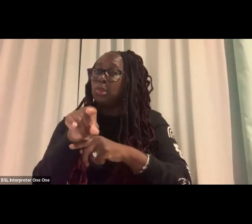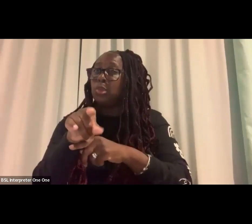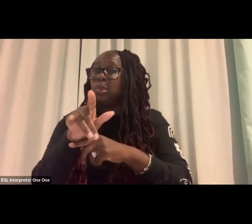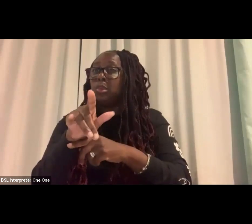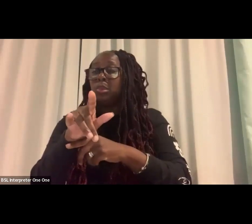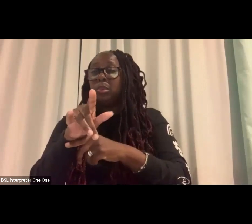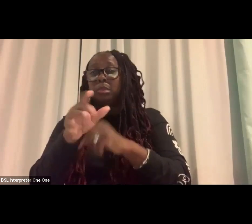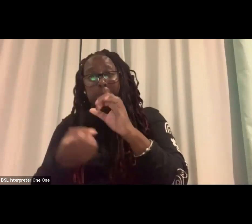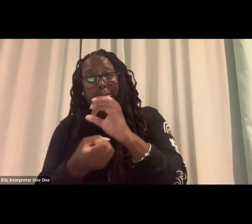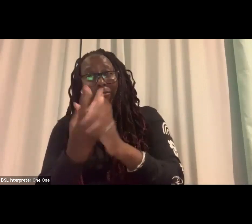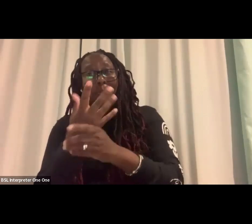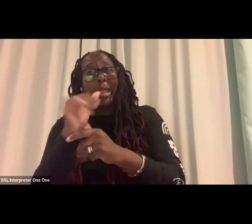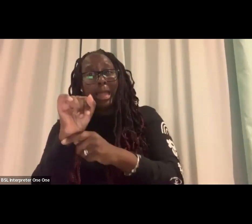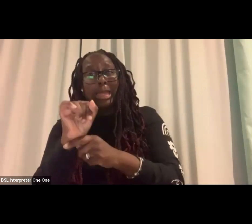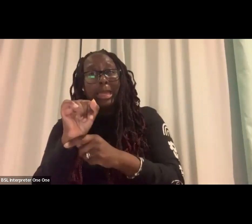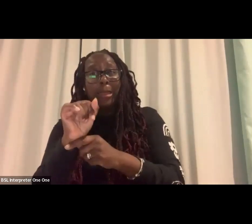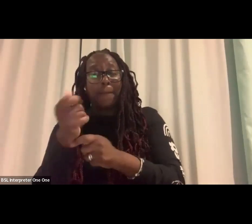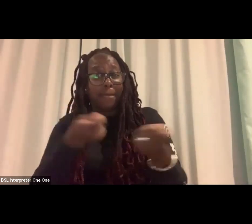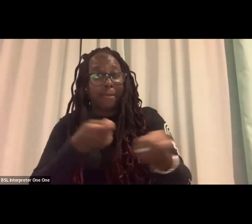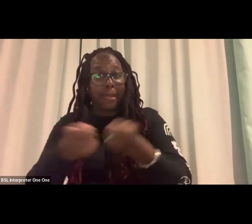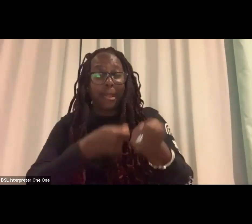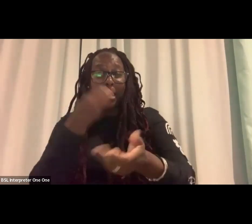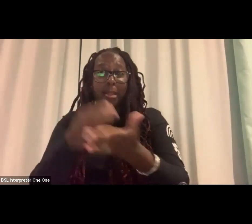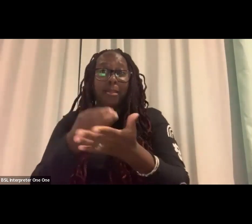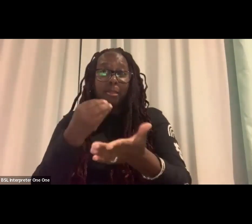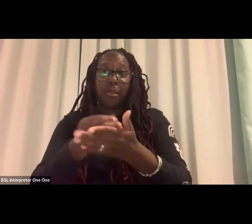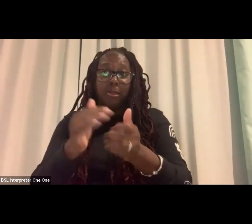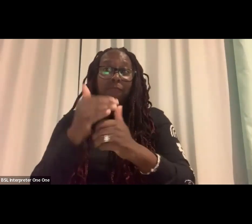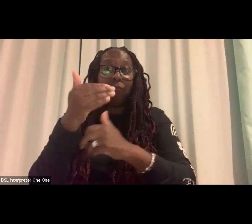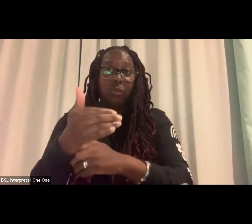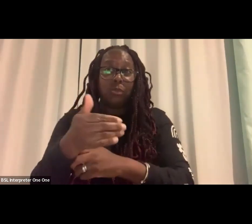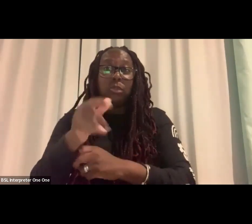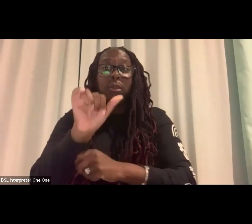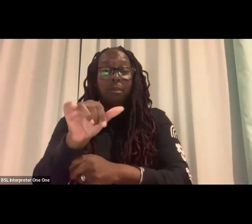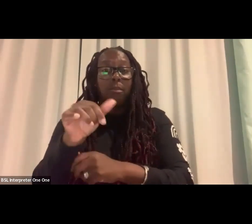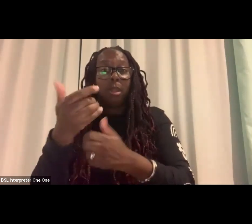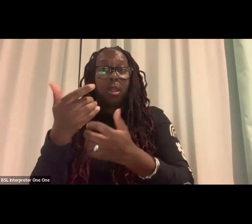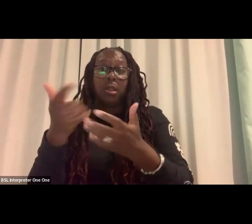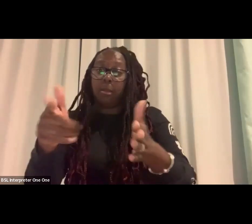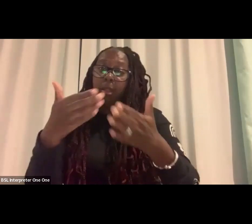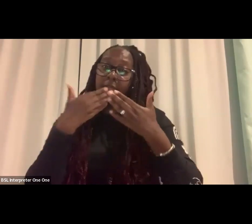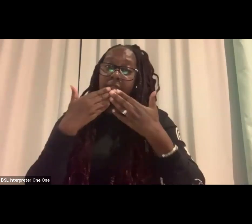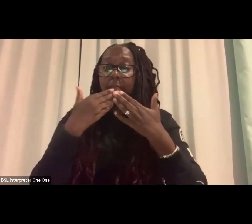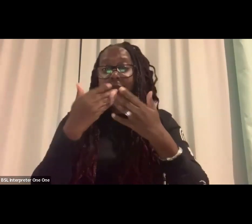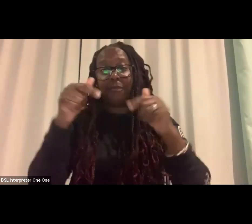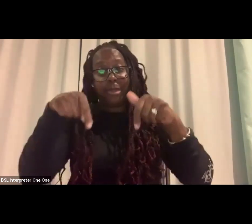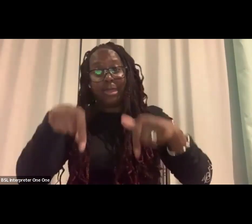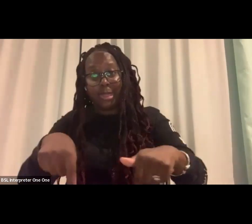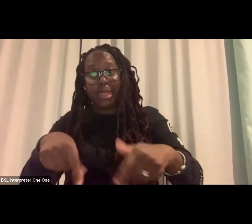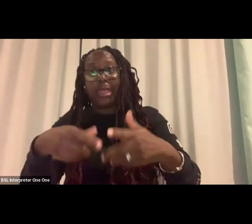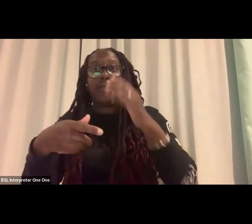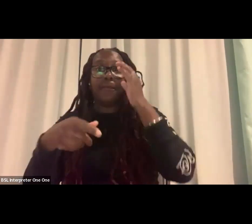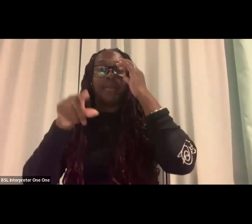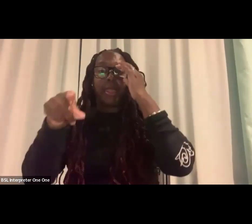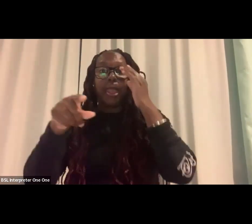donut economics possibilities. And last but not least, I'm really glad to share with you that I will be